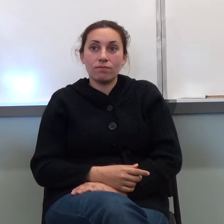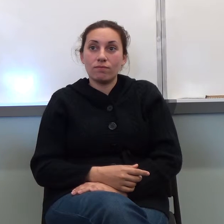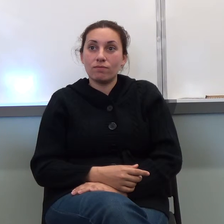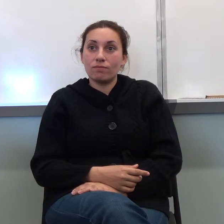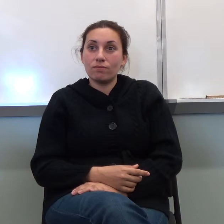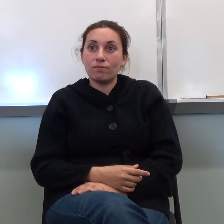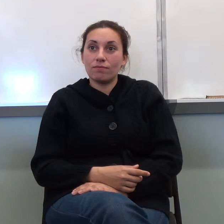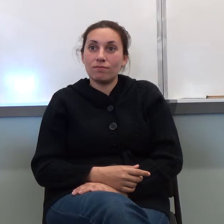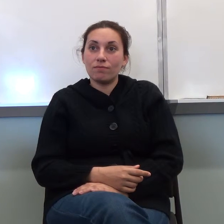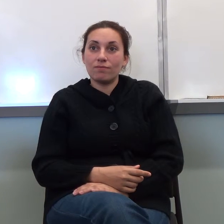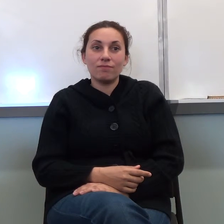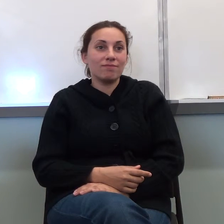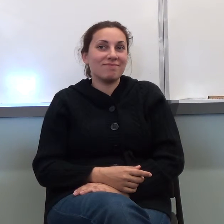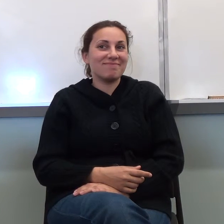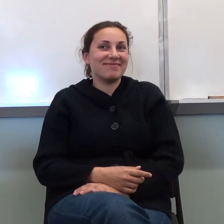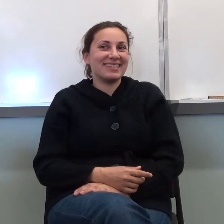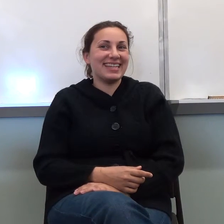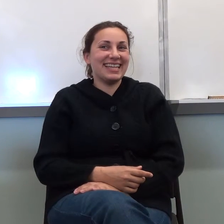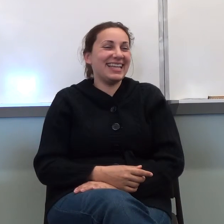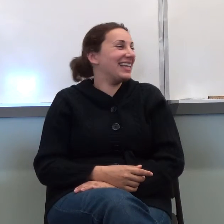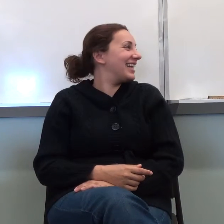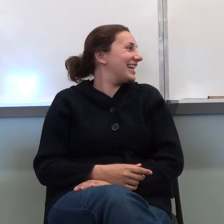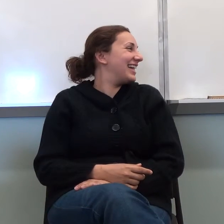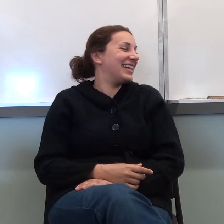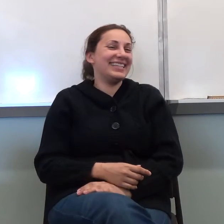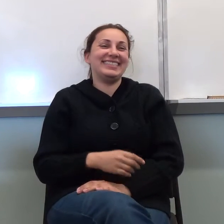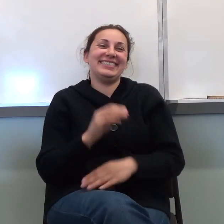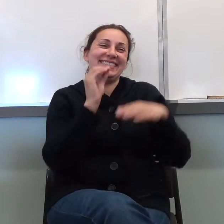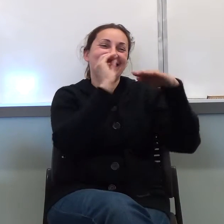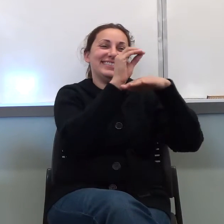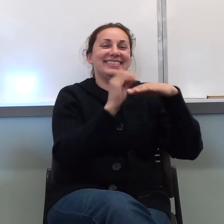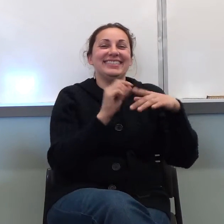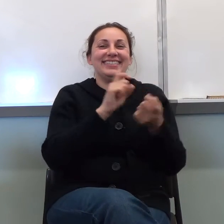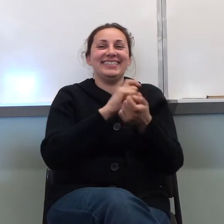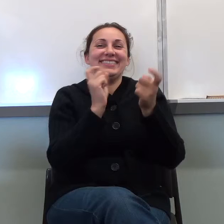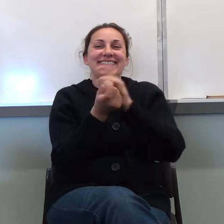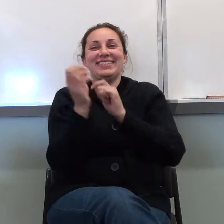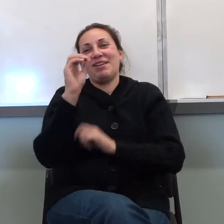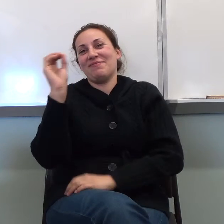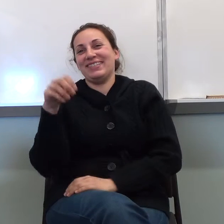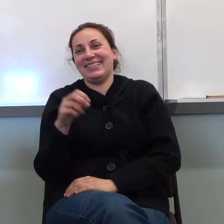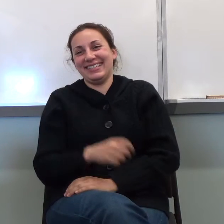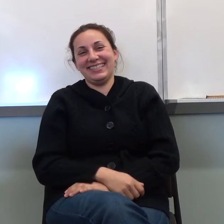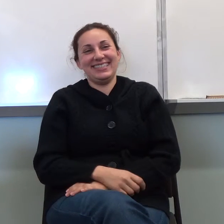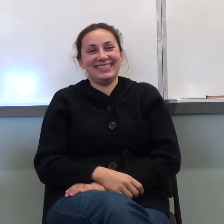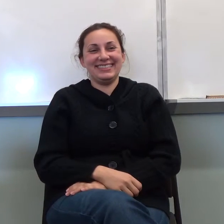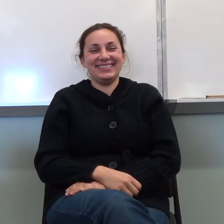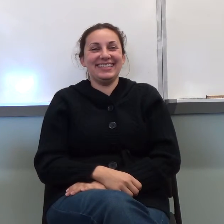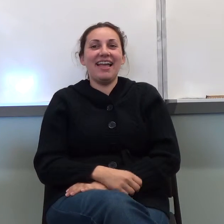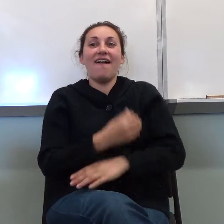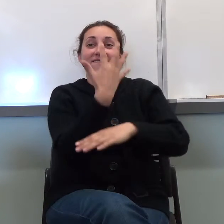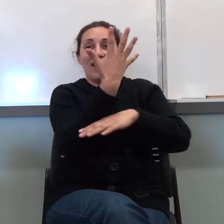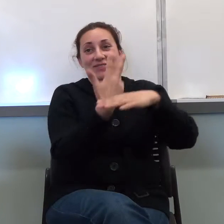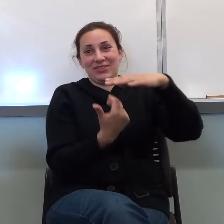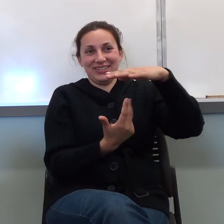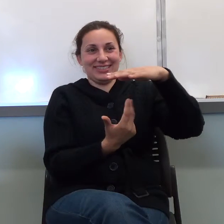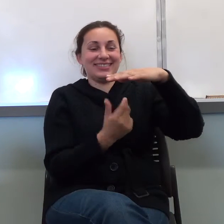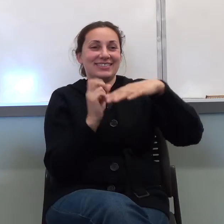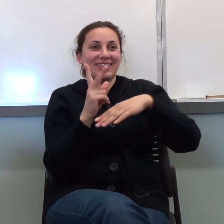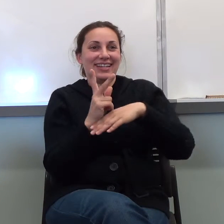All right. It says convert the fraction to percent notation. This is 5/13. And once again,